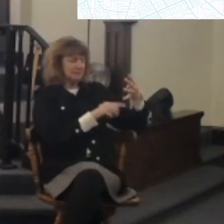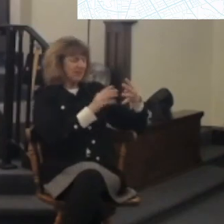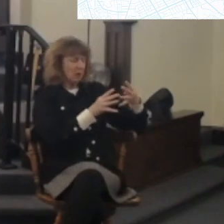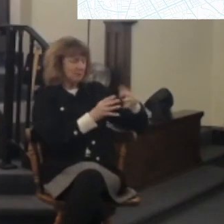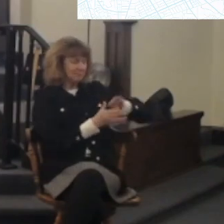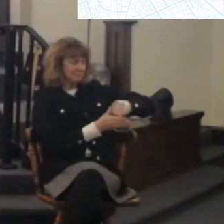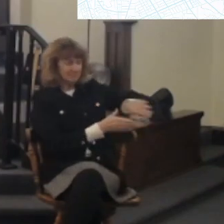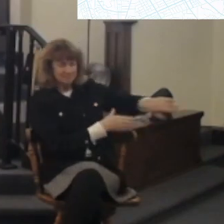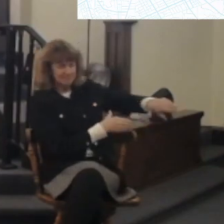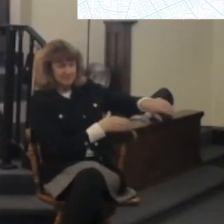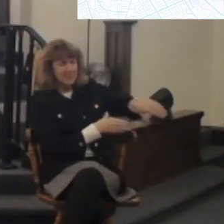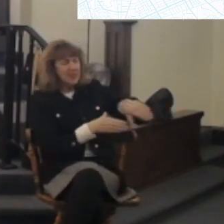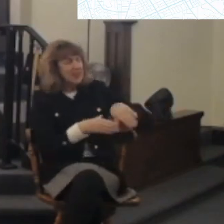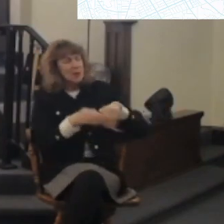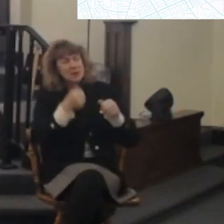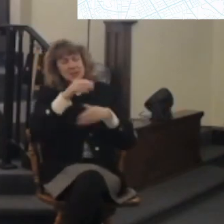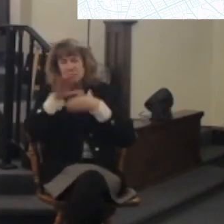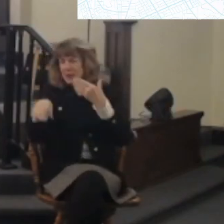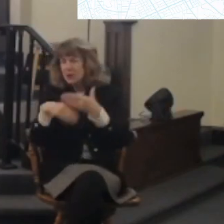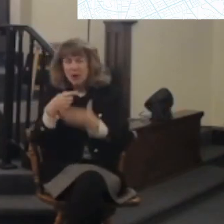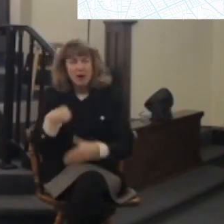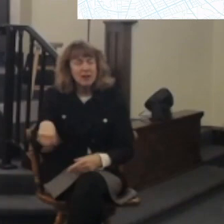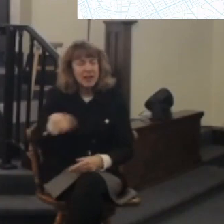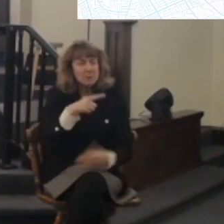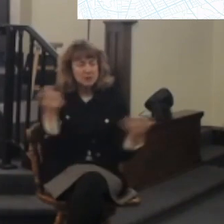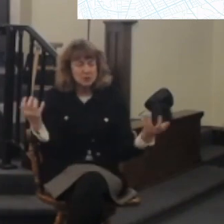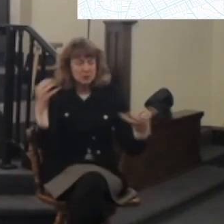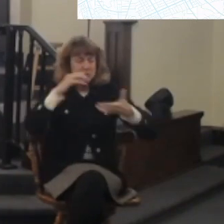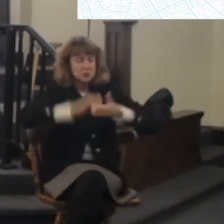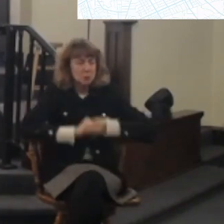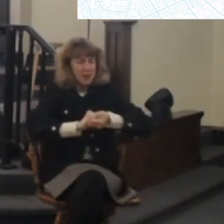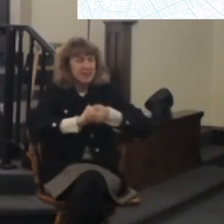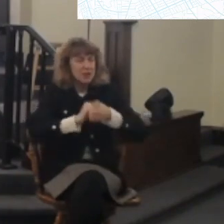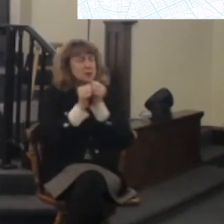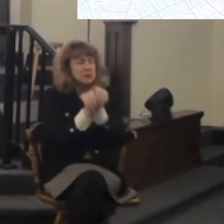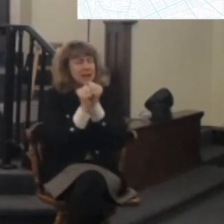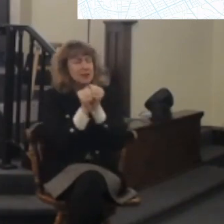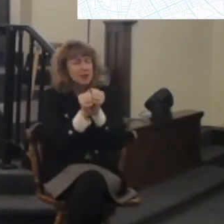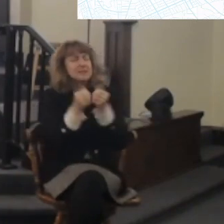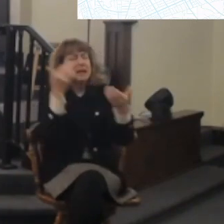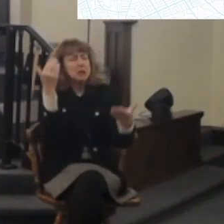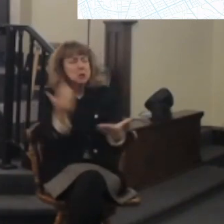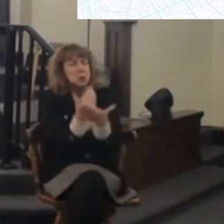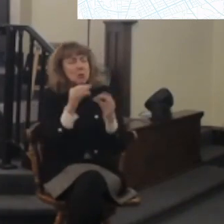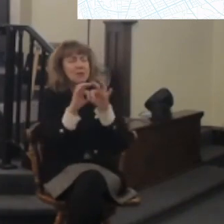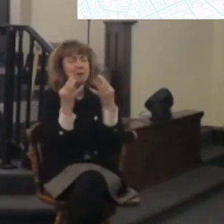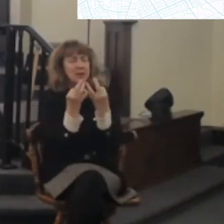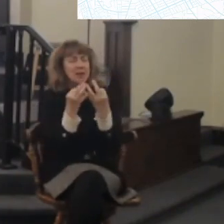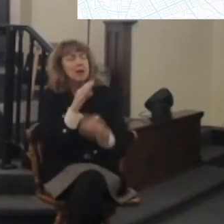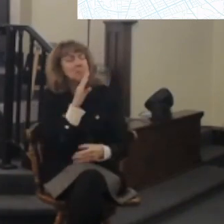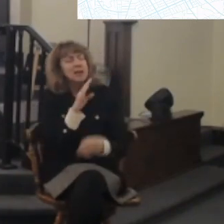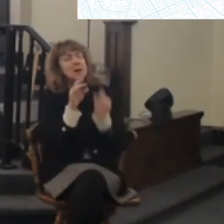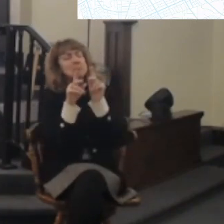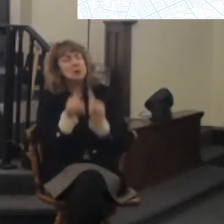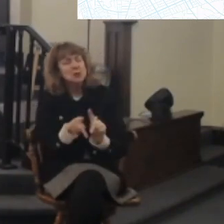Everyone that you see is able to join this community. Three, be a person